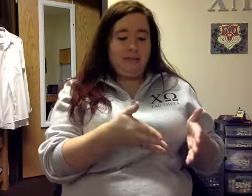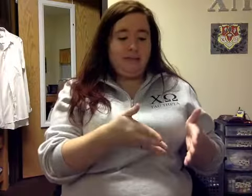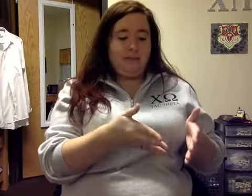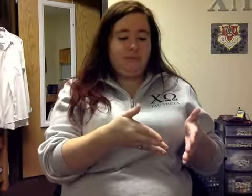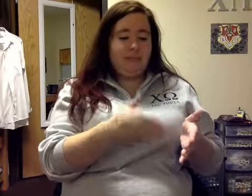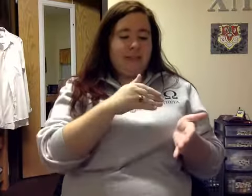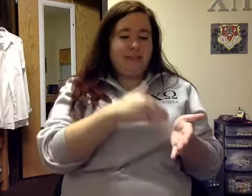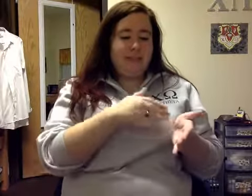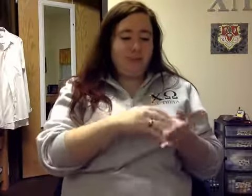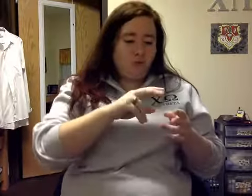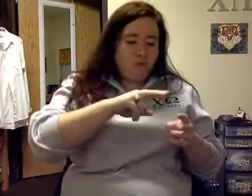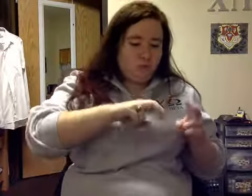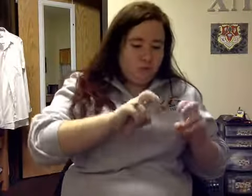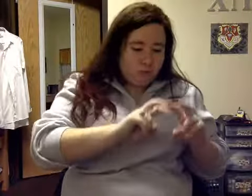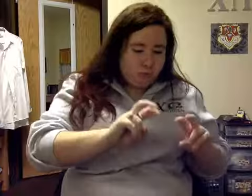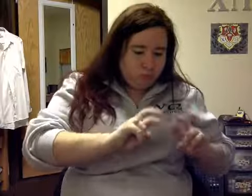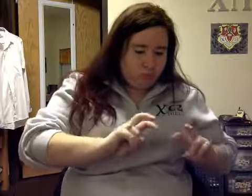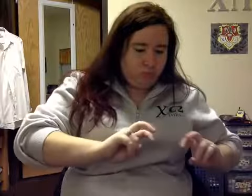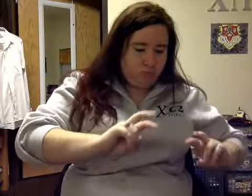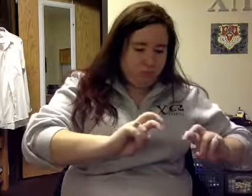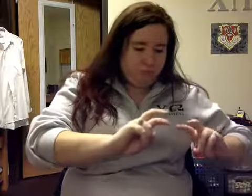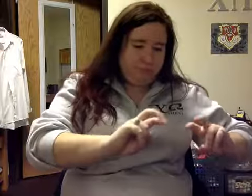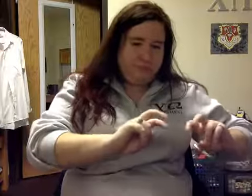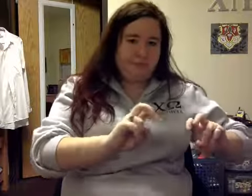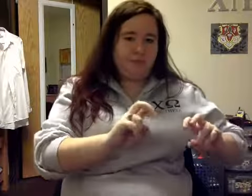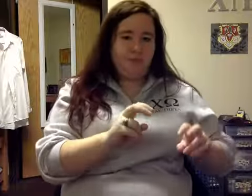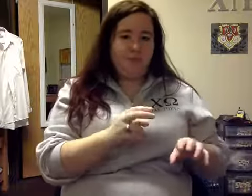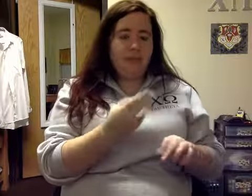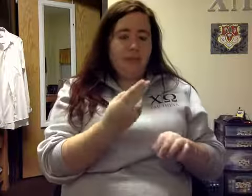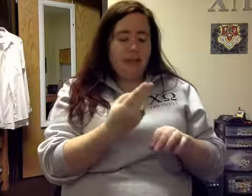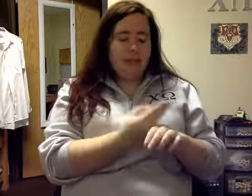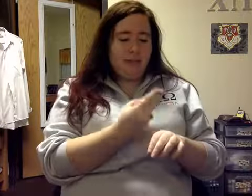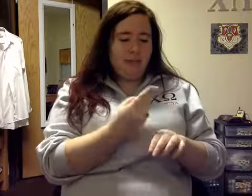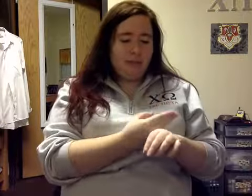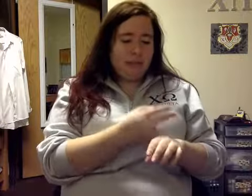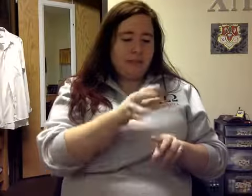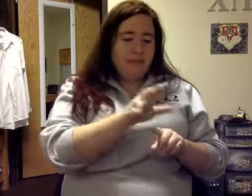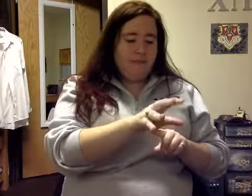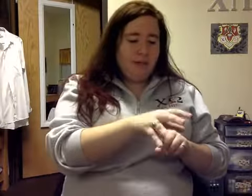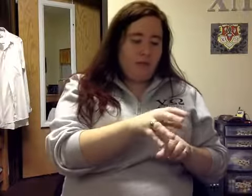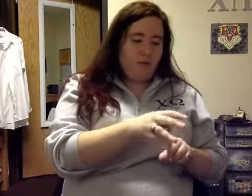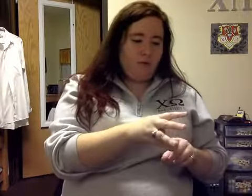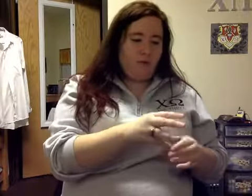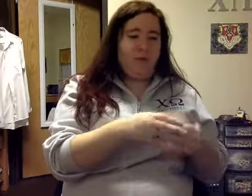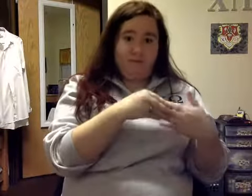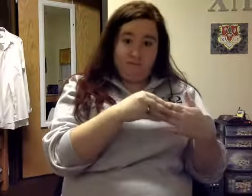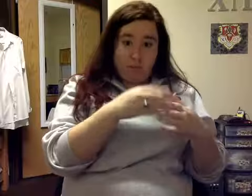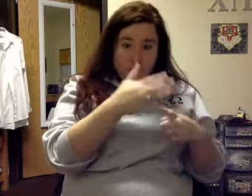look. As he comes out of the colon, he'll be using the scope. Again, the end is articulated. The doctor will